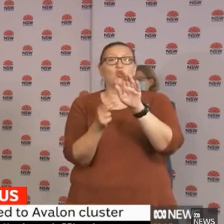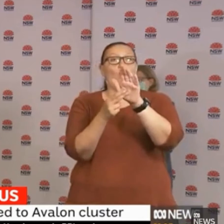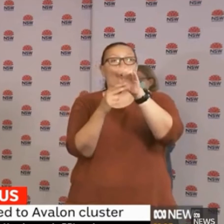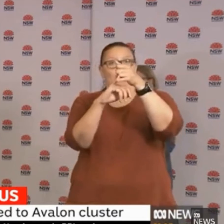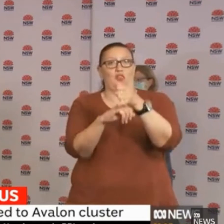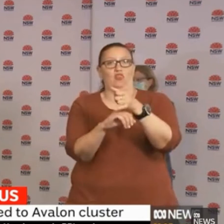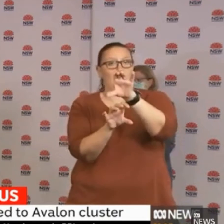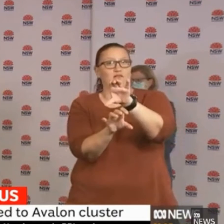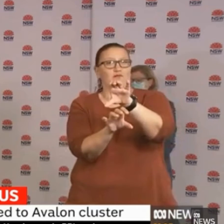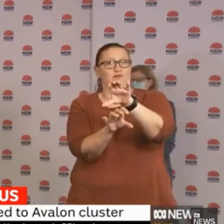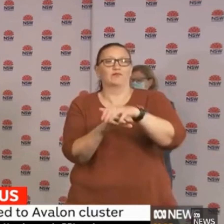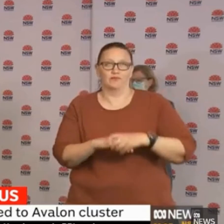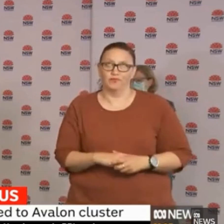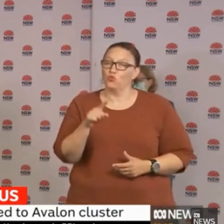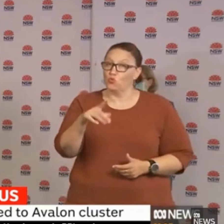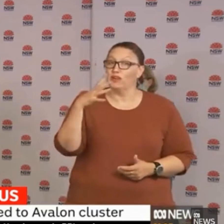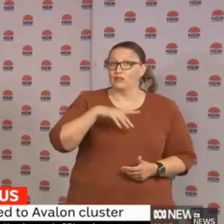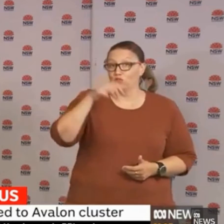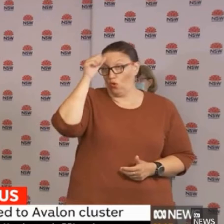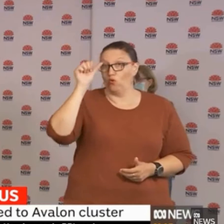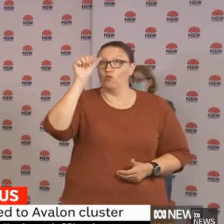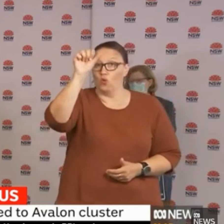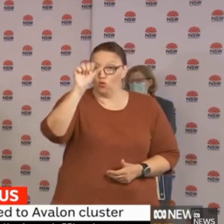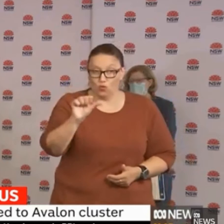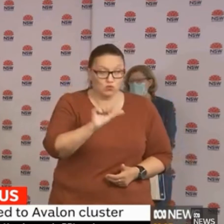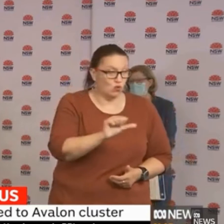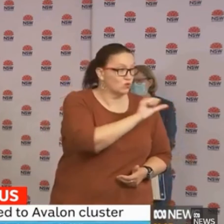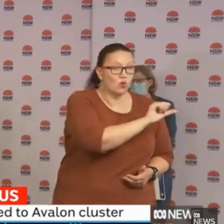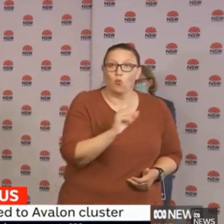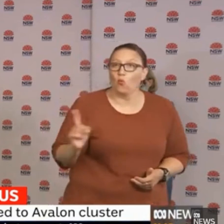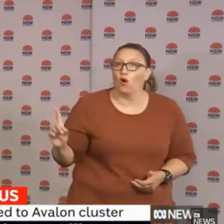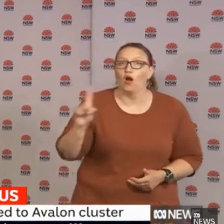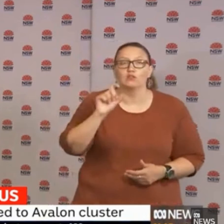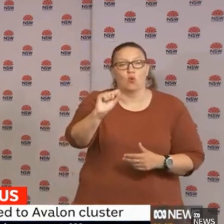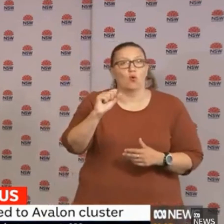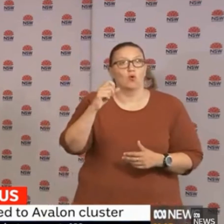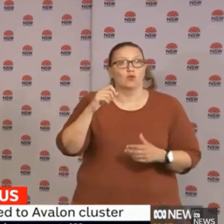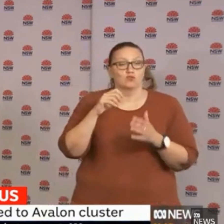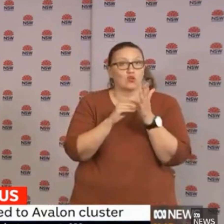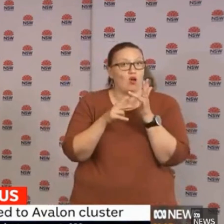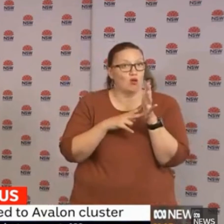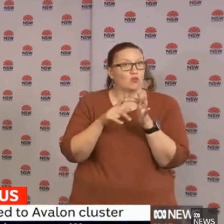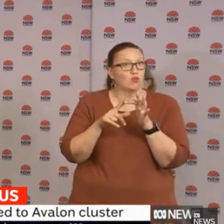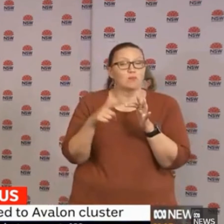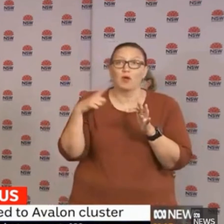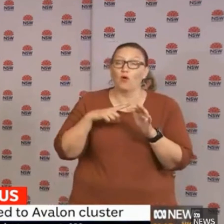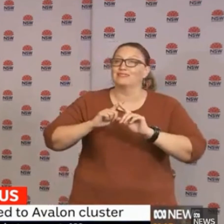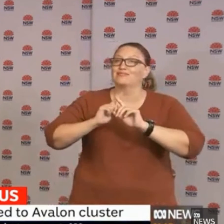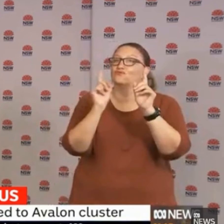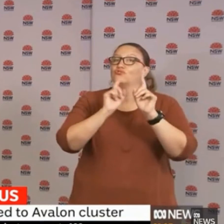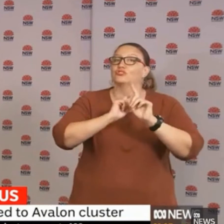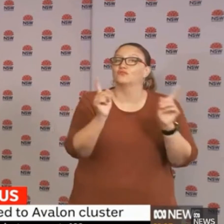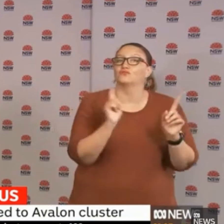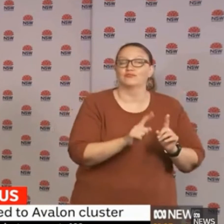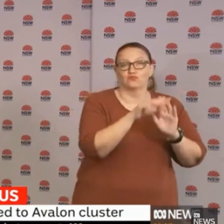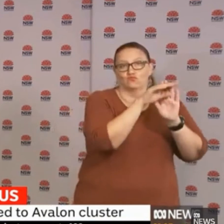beaches and the southern part of the northern beaches. Each one has different requirements. I want to stress that